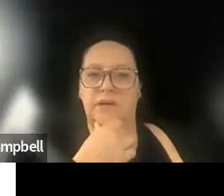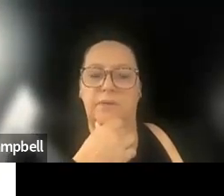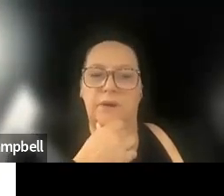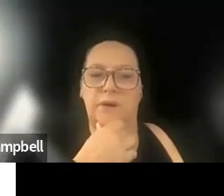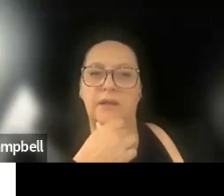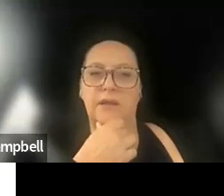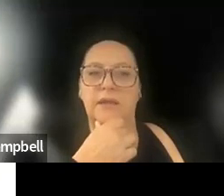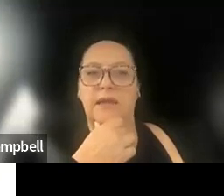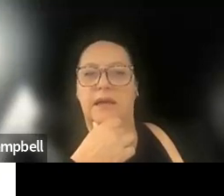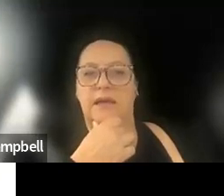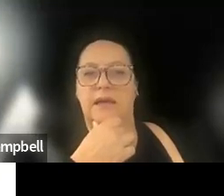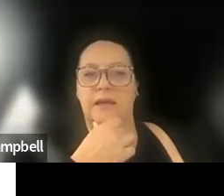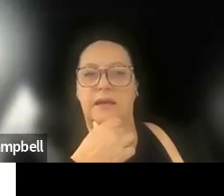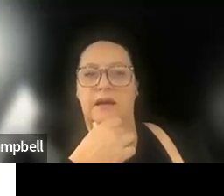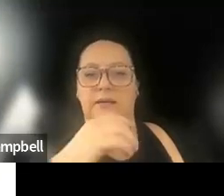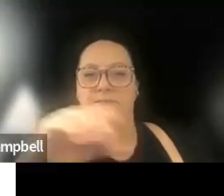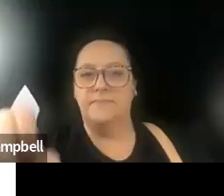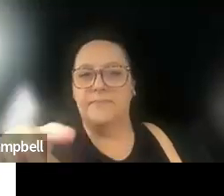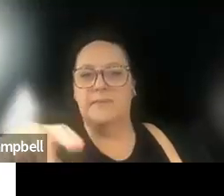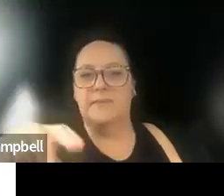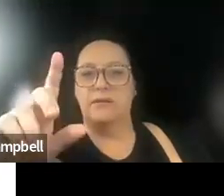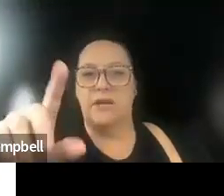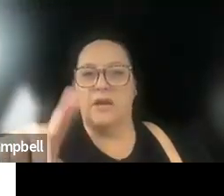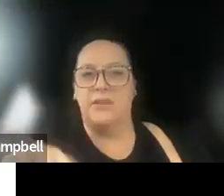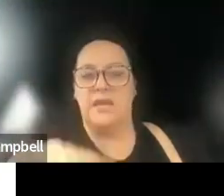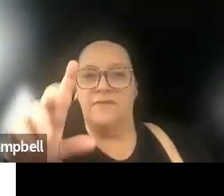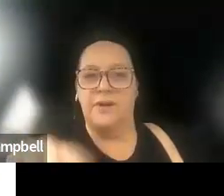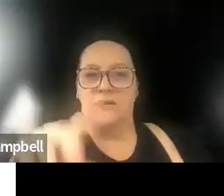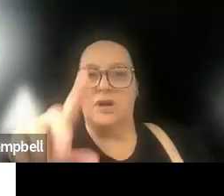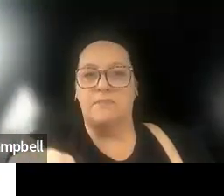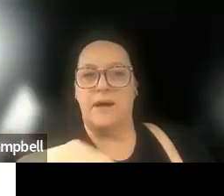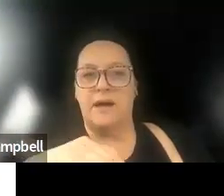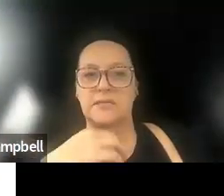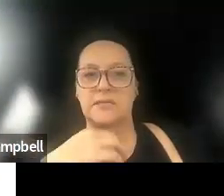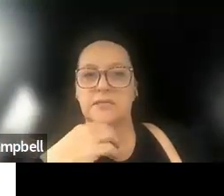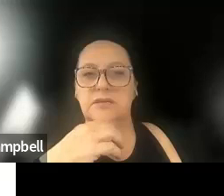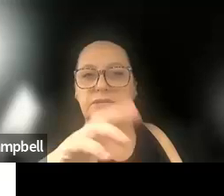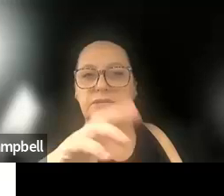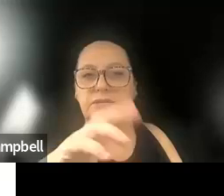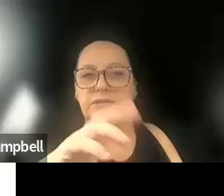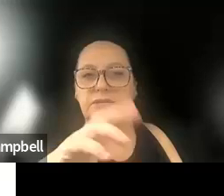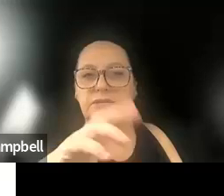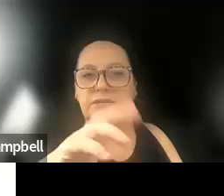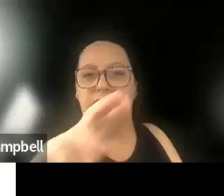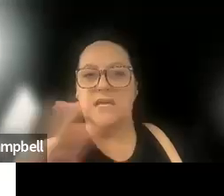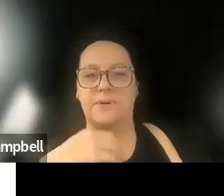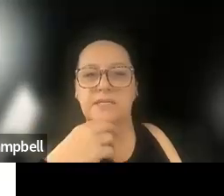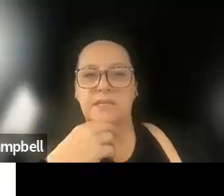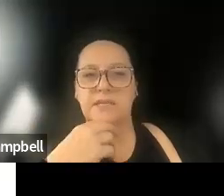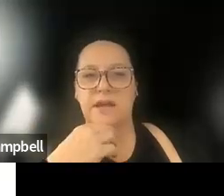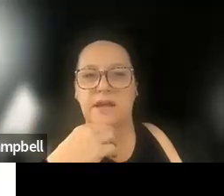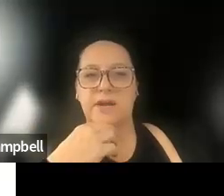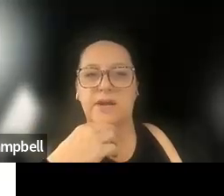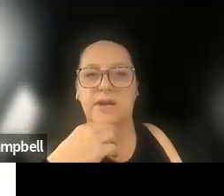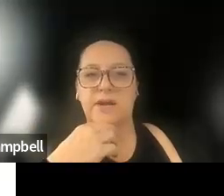Iowa DD Council.org and click on the InfoNet Dropbox, you'll see